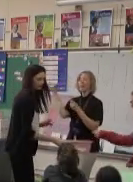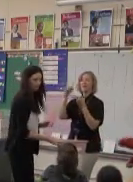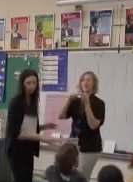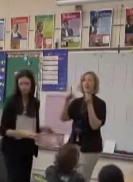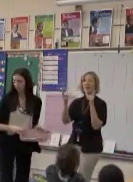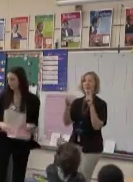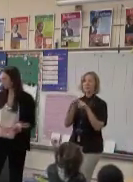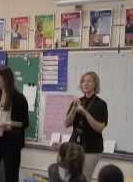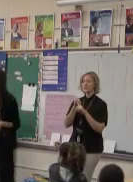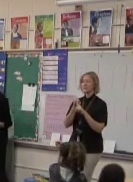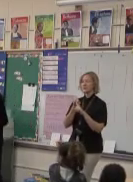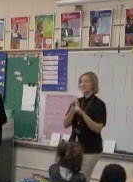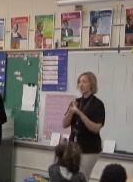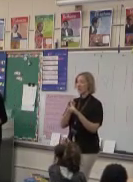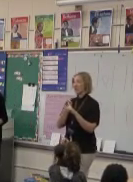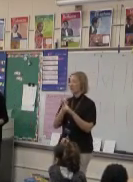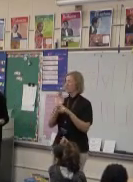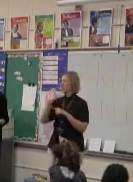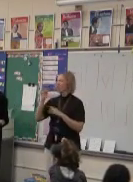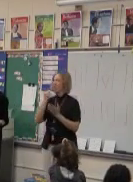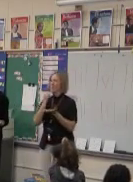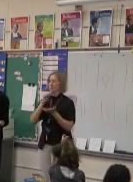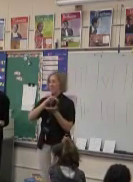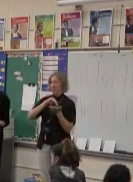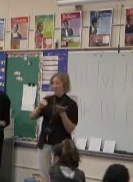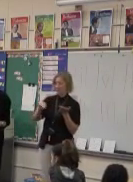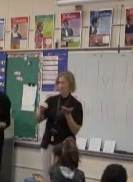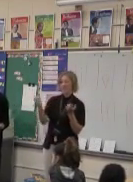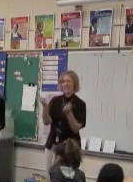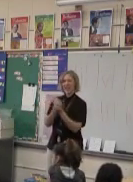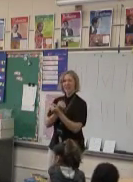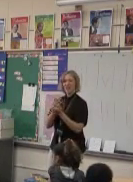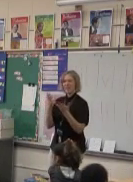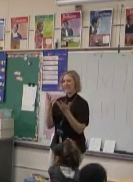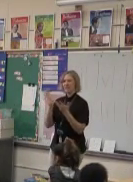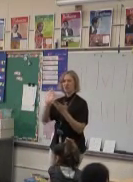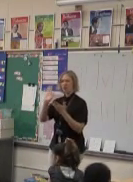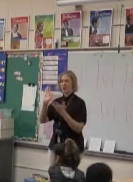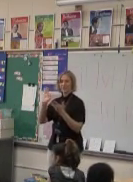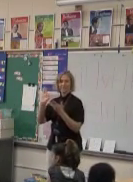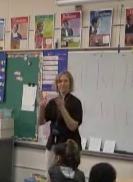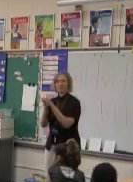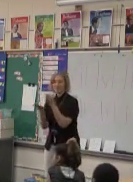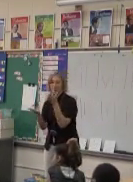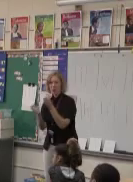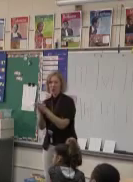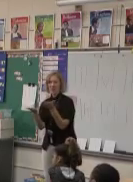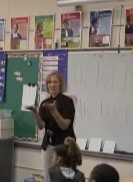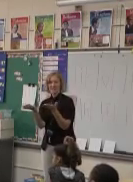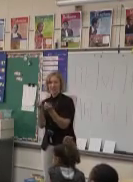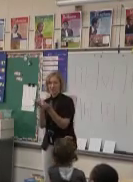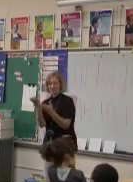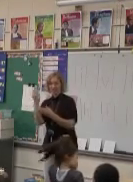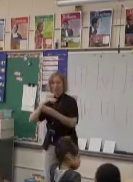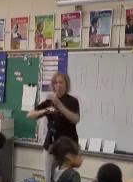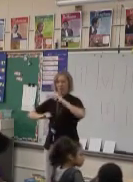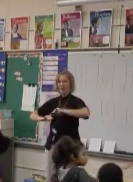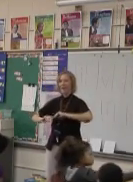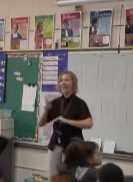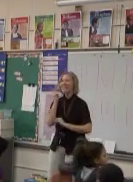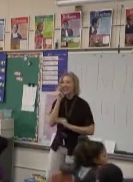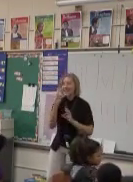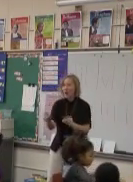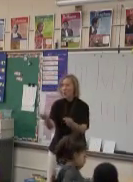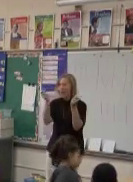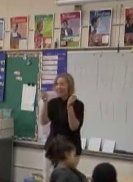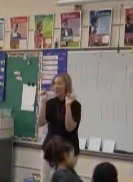friends, put your markers and put all of your individual code charts in your desk. Let's see how quickly we